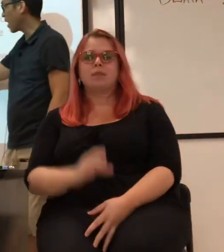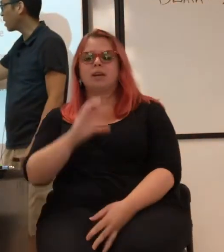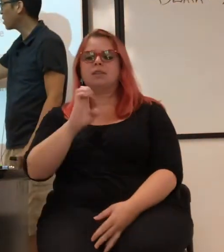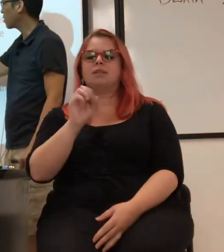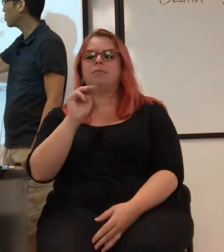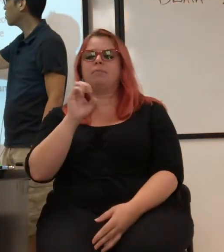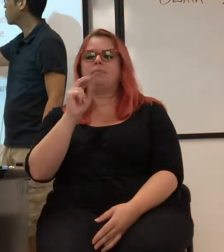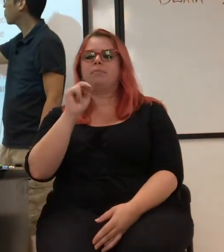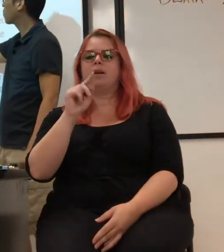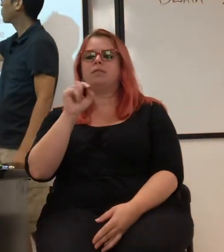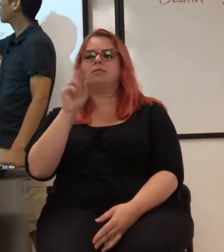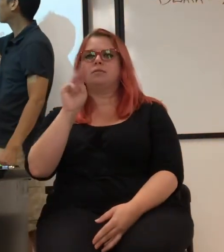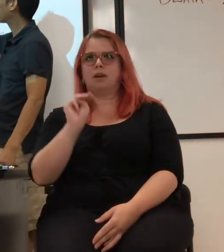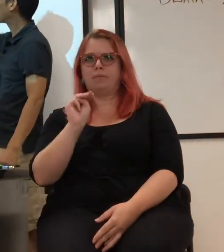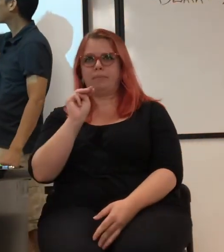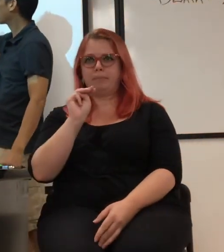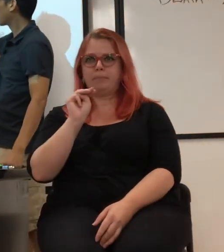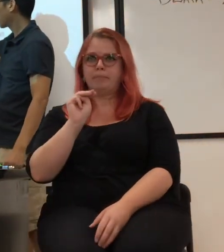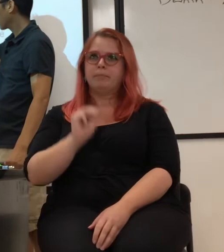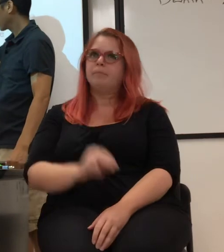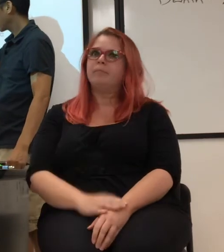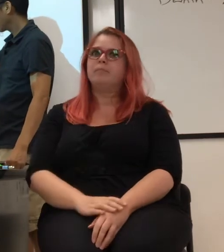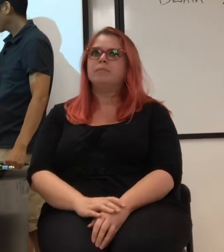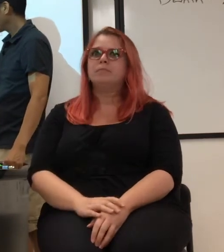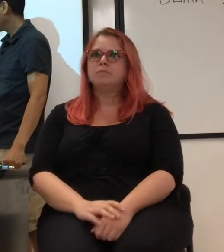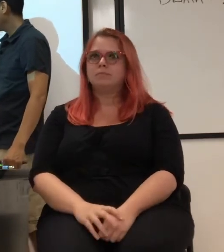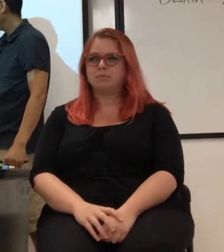It's lining tooth